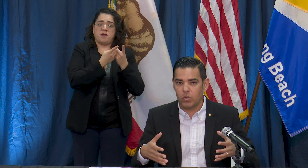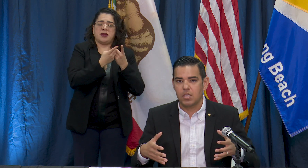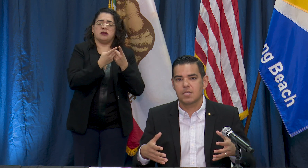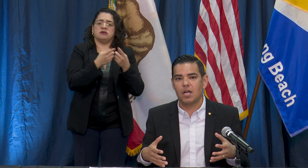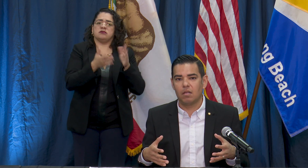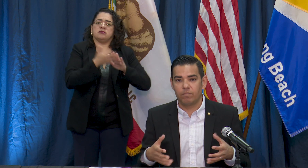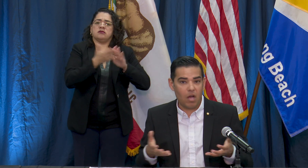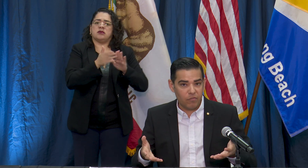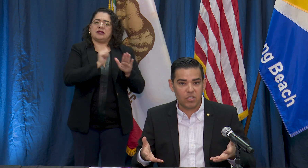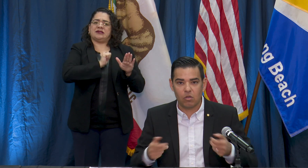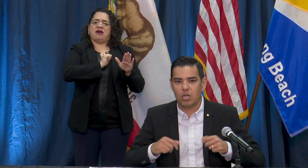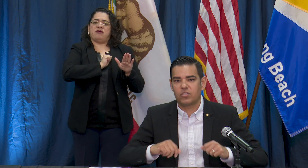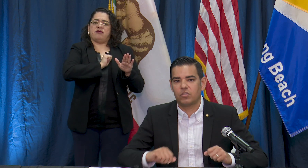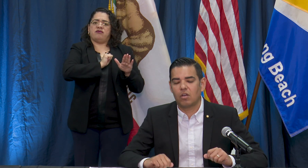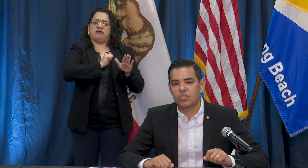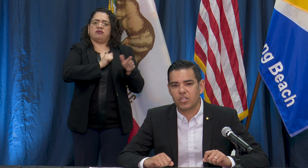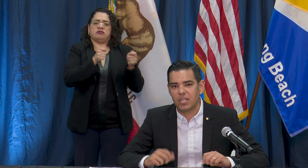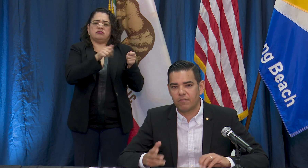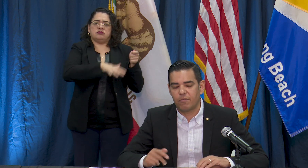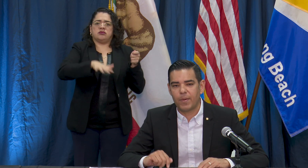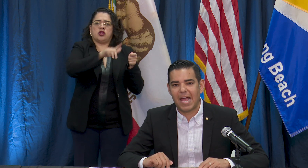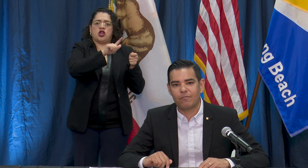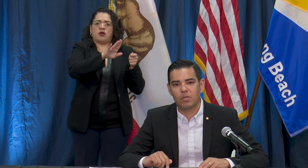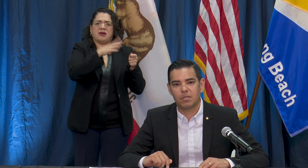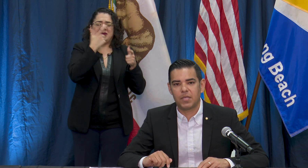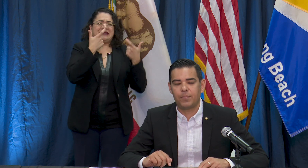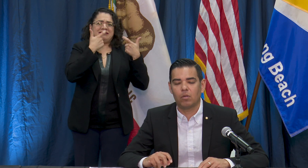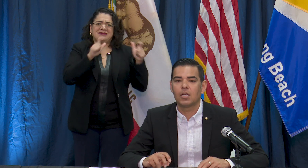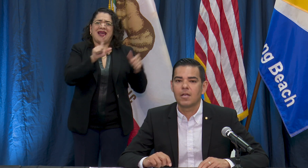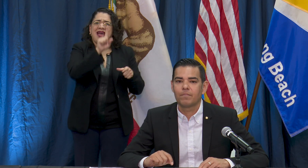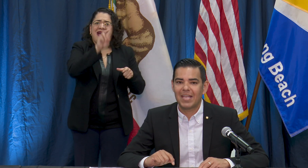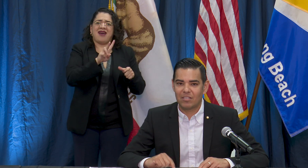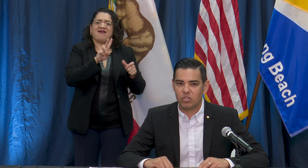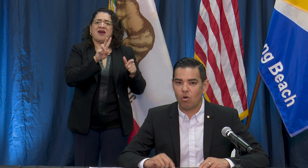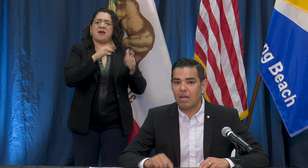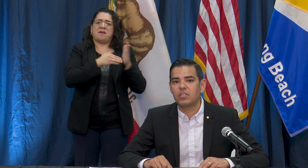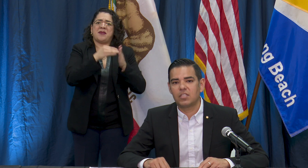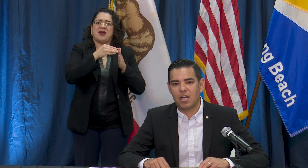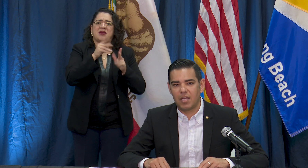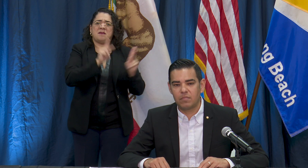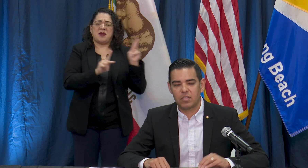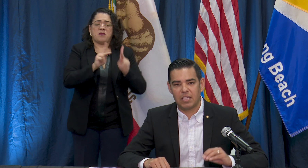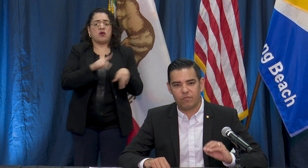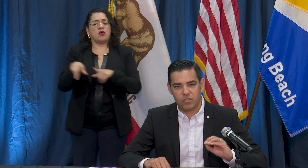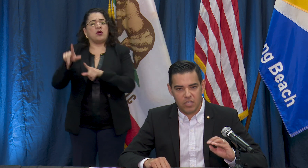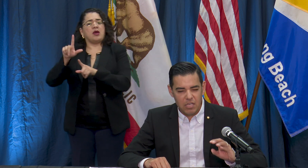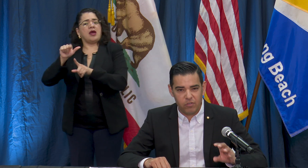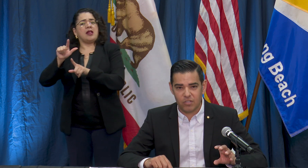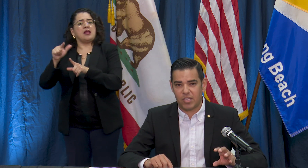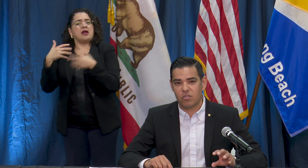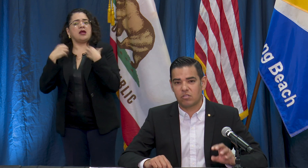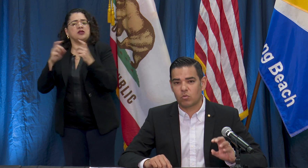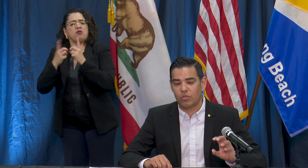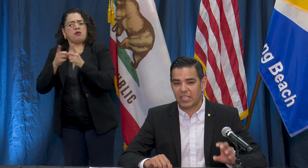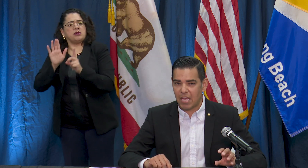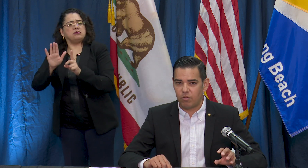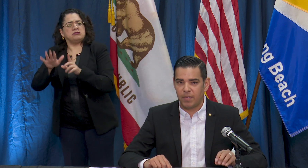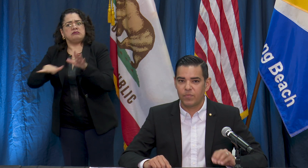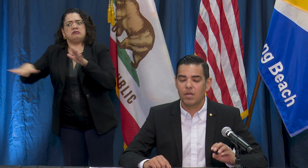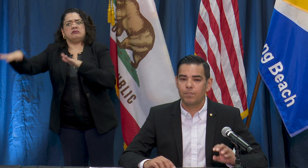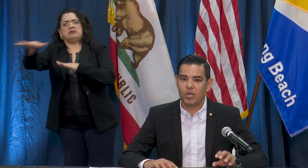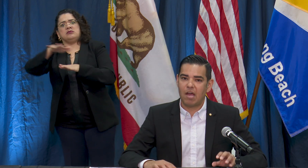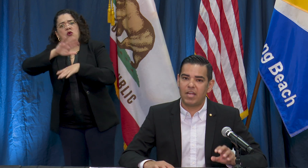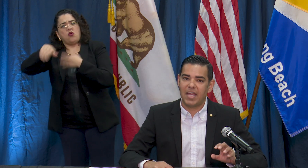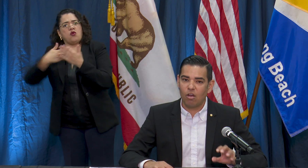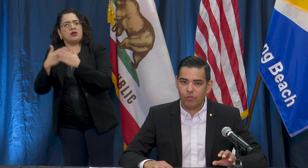our own, obviously large city of about 500,000 people. And so oftentimes, if the city of Los Angeles or the